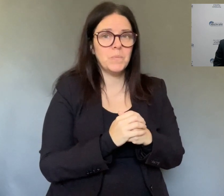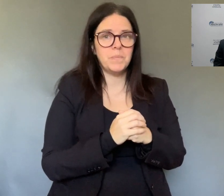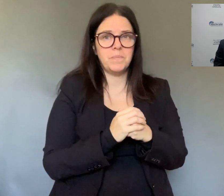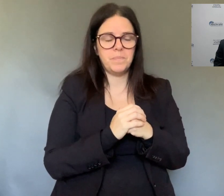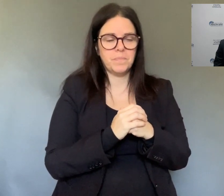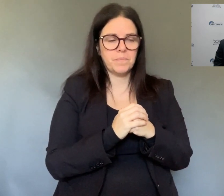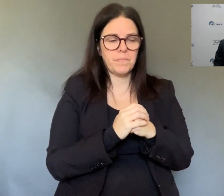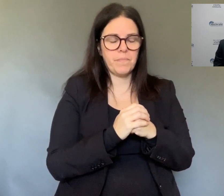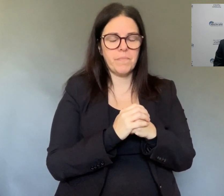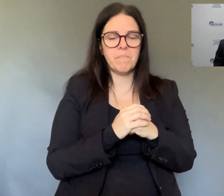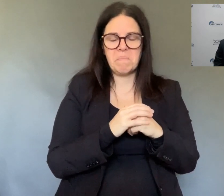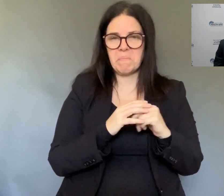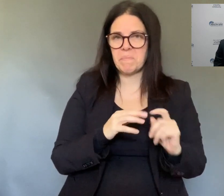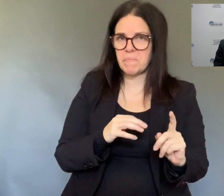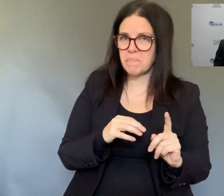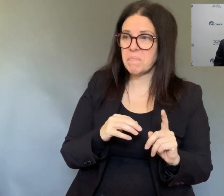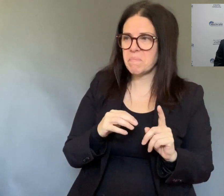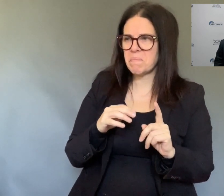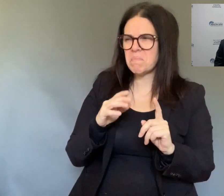Just as a sidebar,